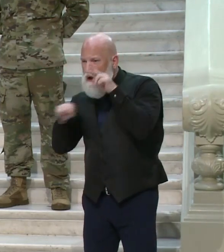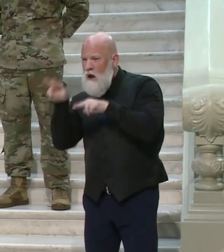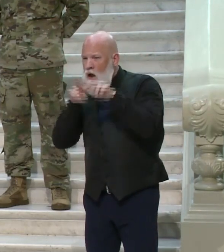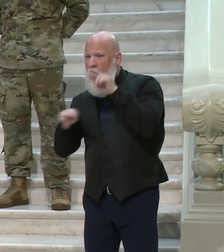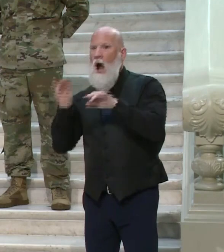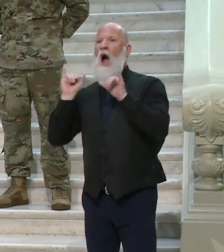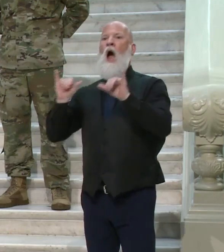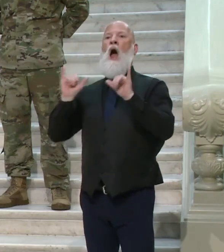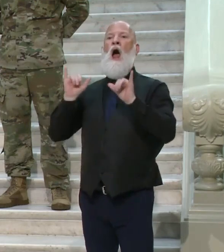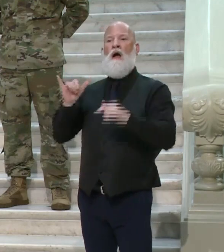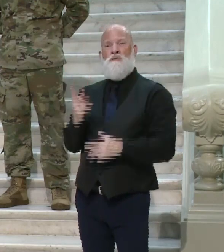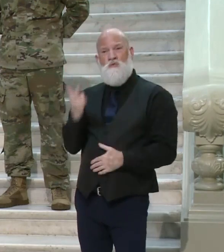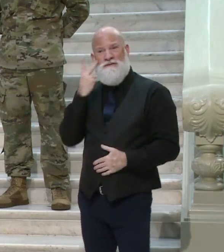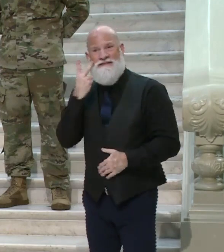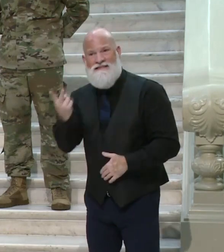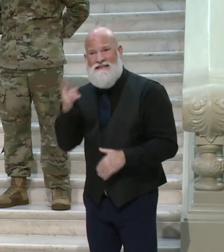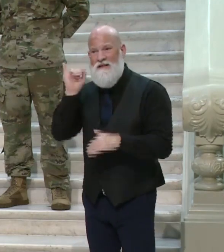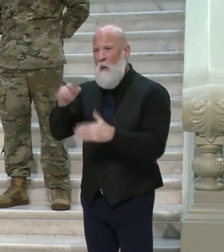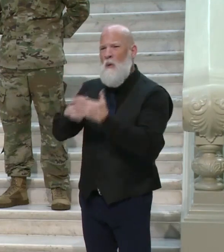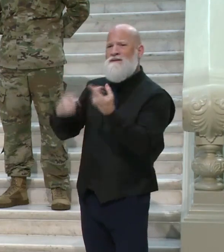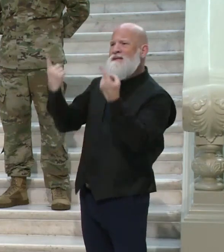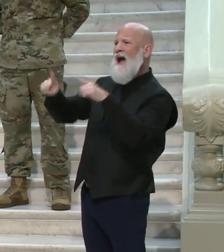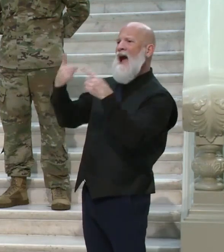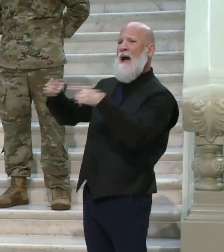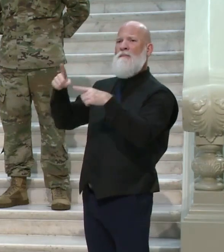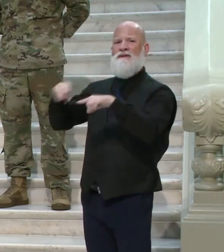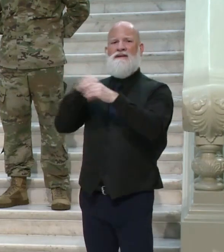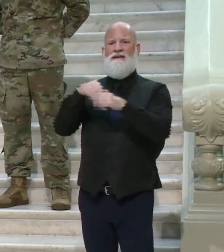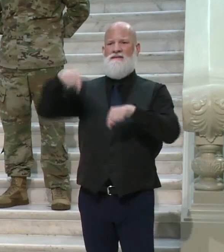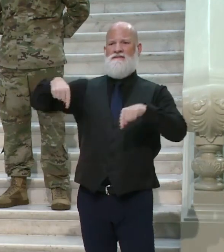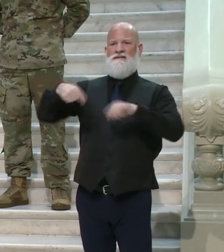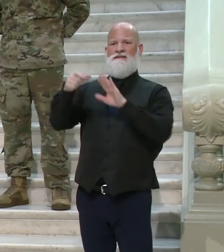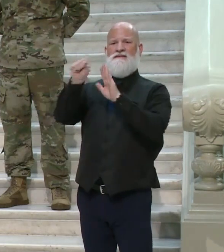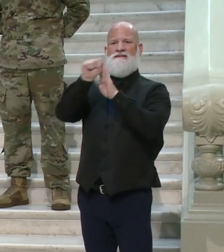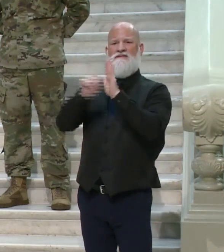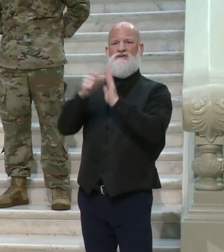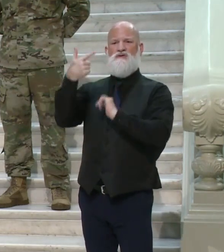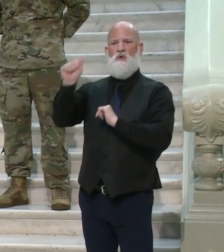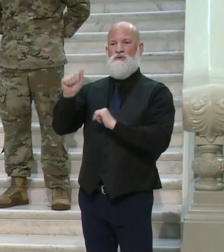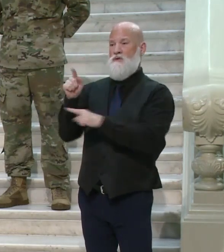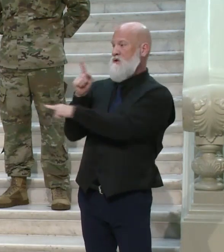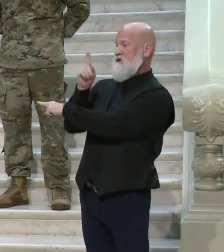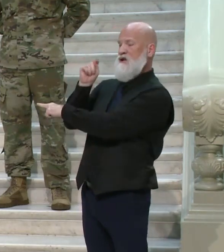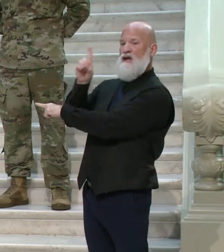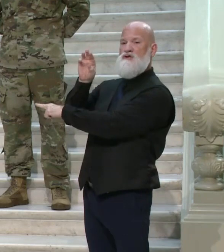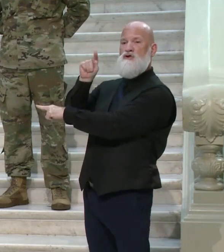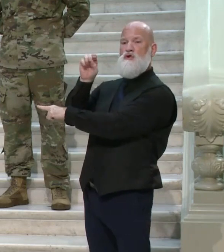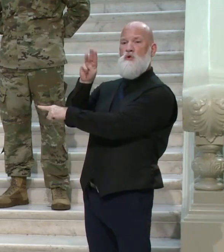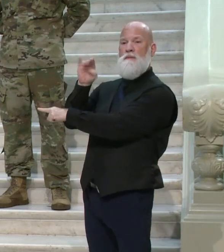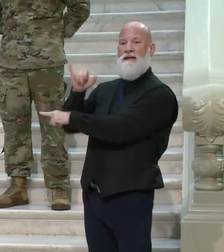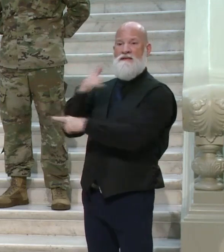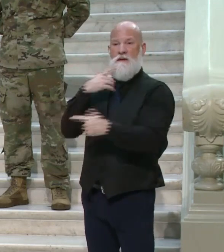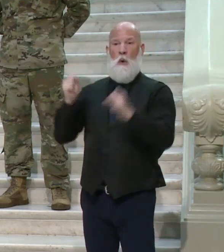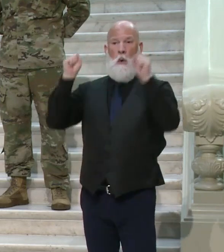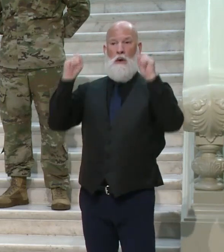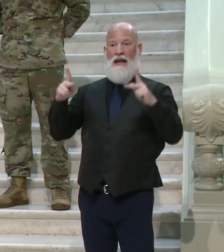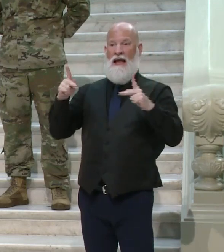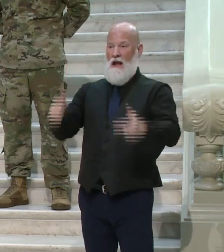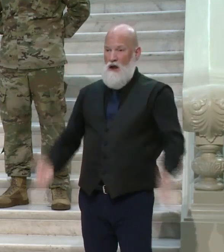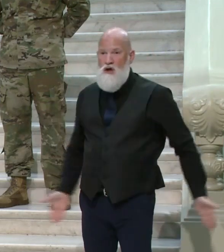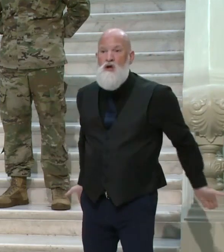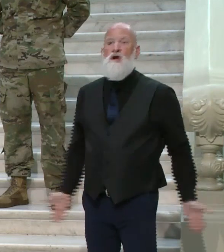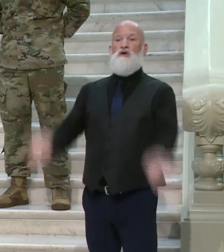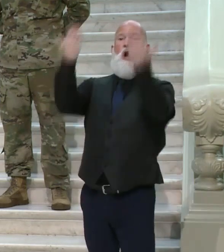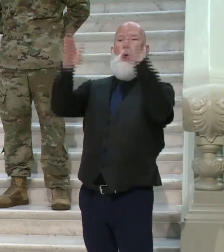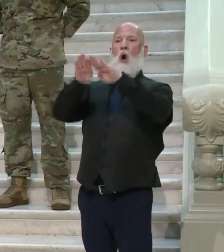state. But as Dr. Toomey says, it doesn't mean that we can just throw the keys back to everybody and let them operate as usual. If you hear